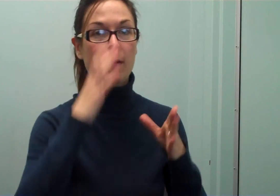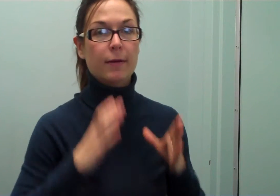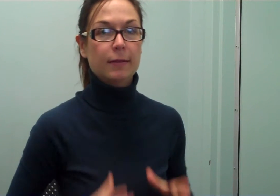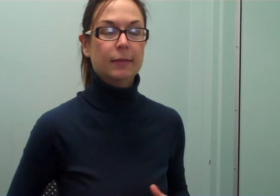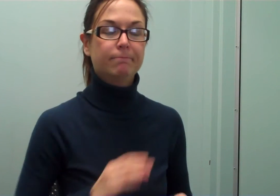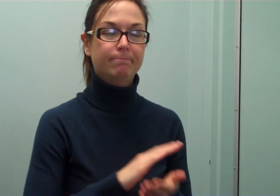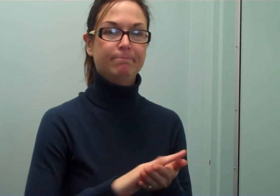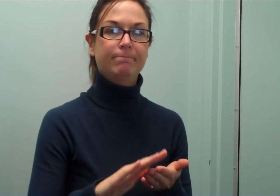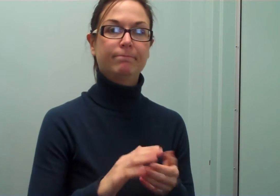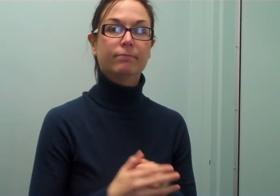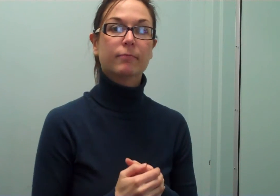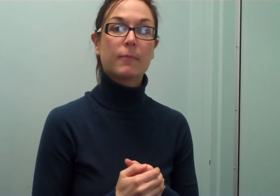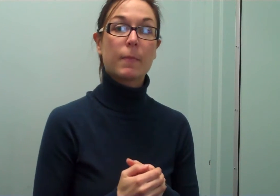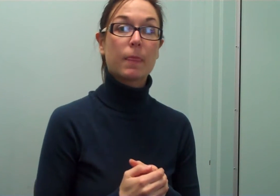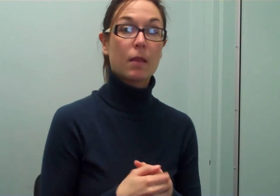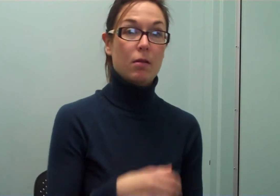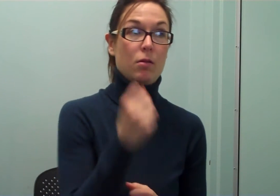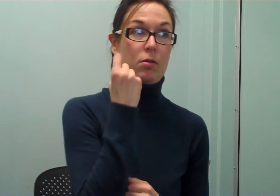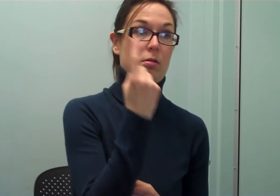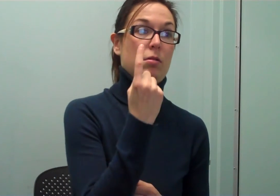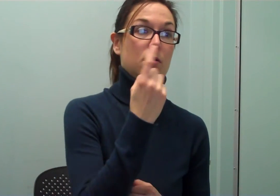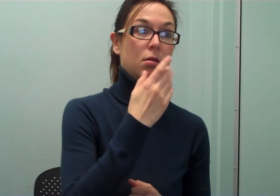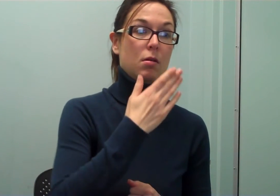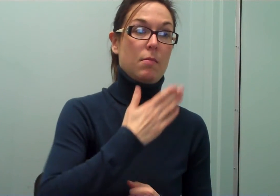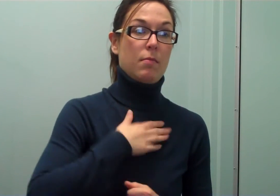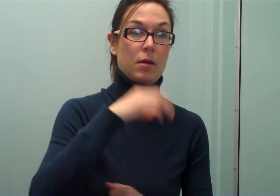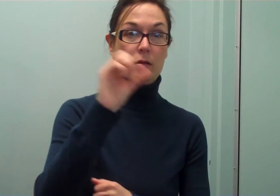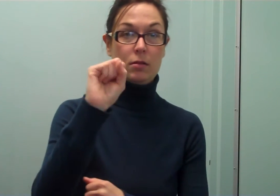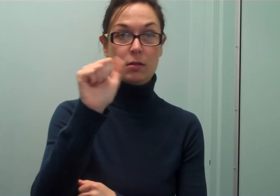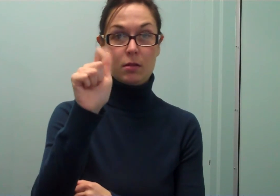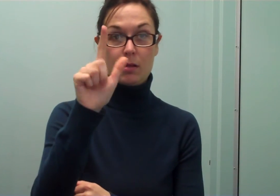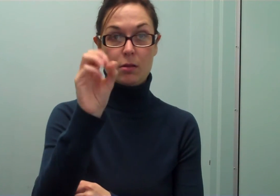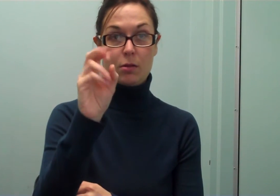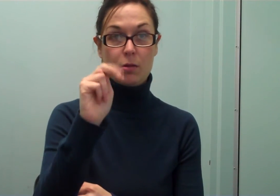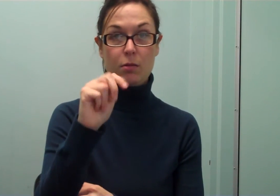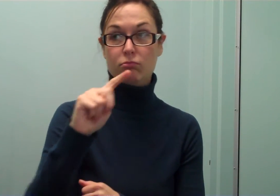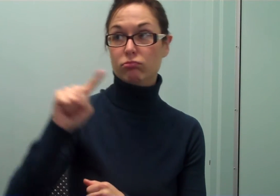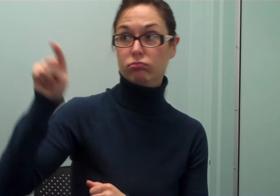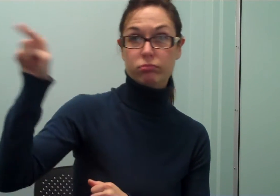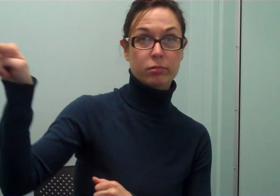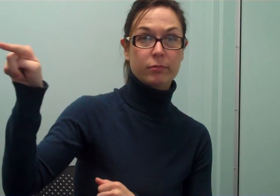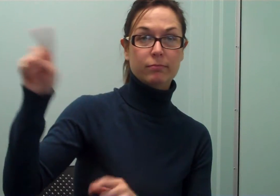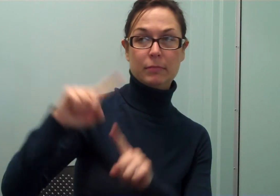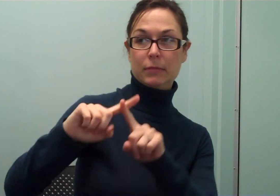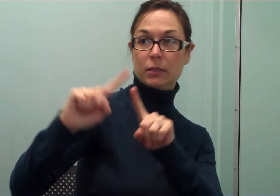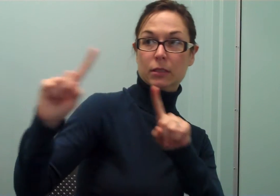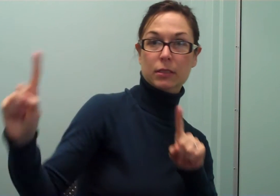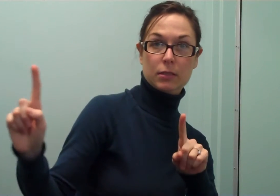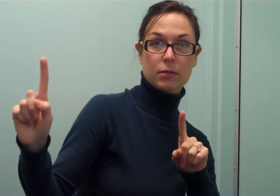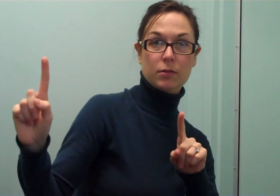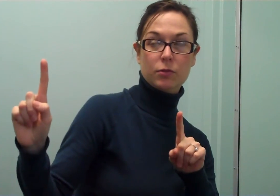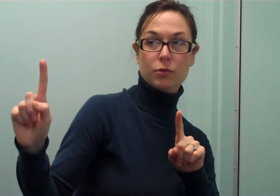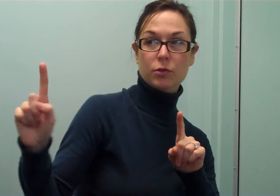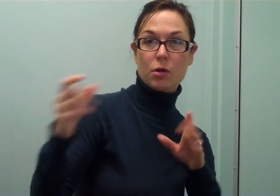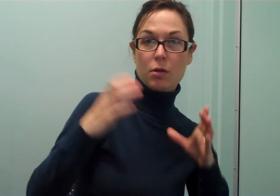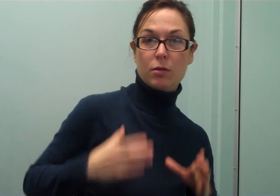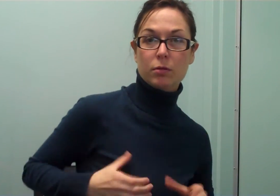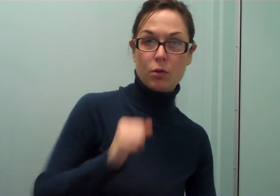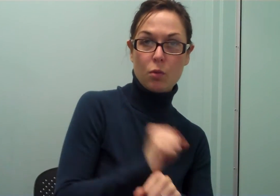a primary salon outside of the house and that there are not going to be a tremendous amount of people traipsing through